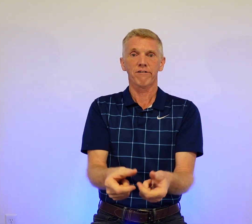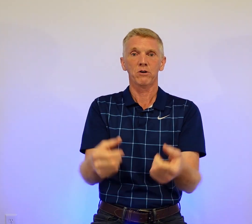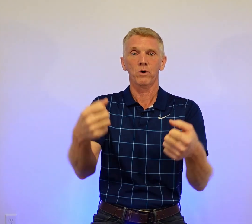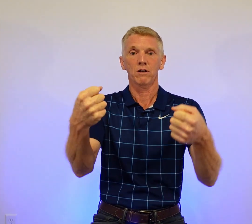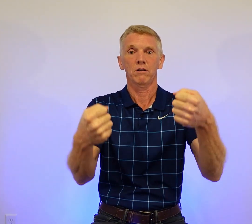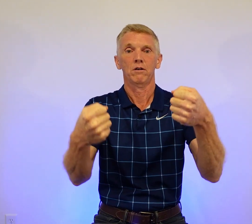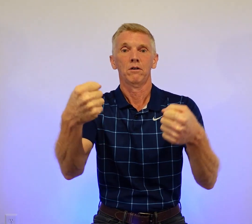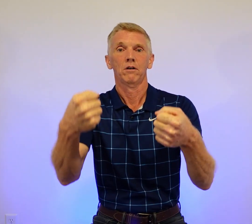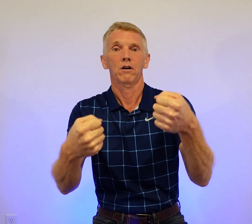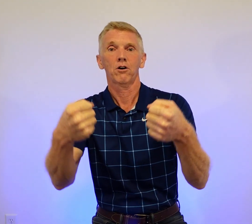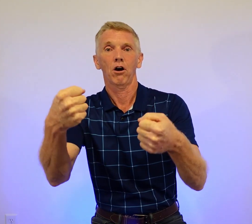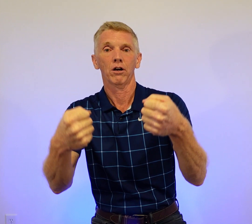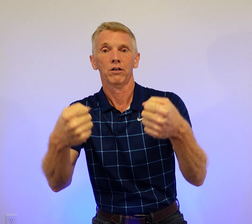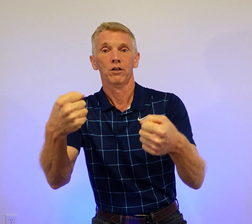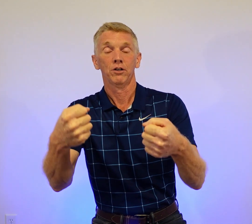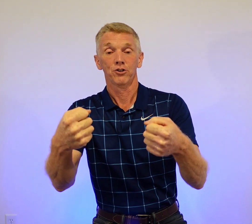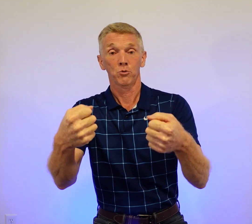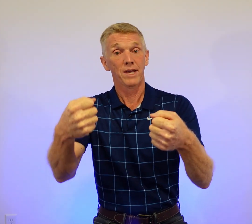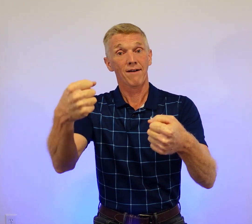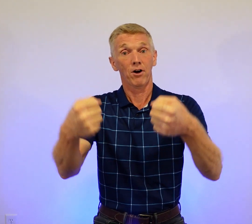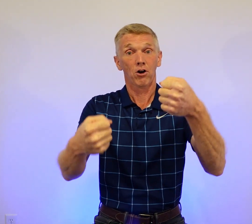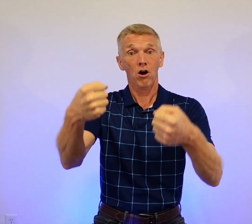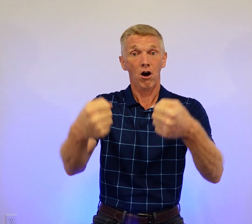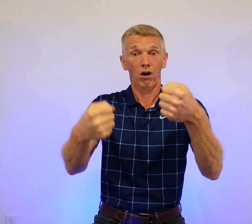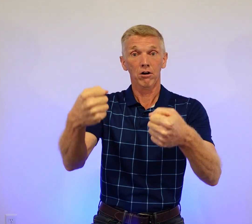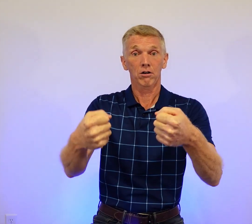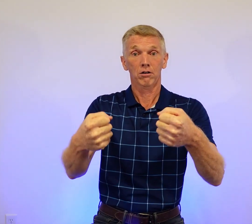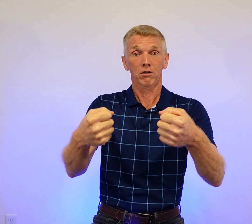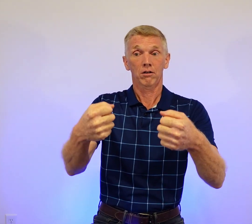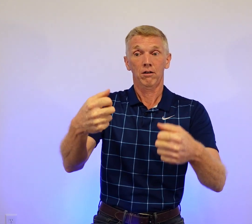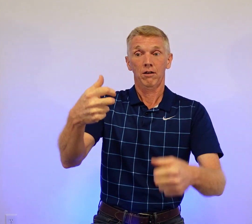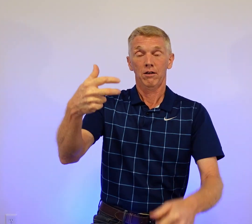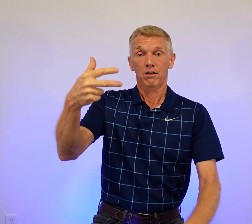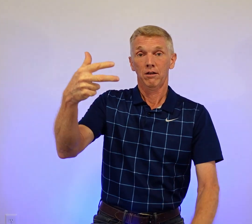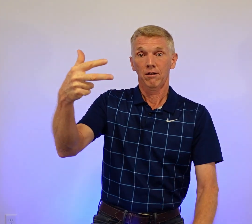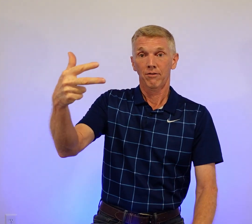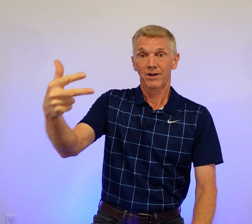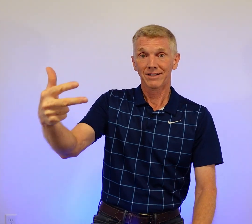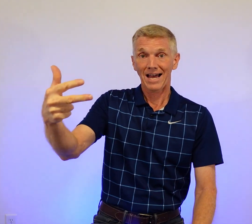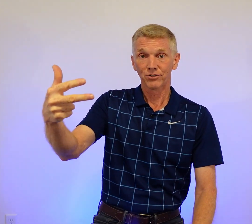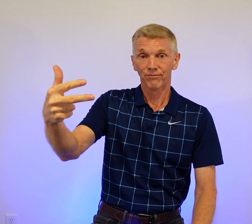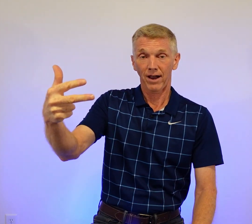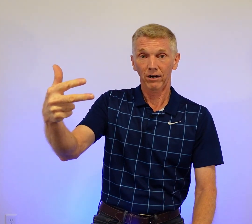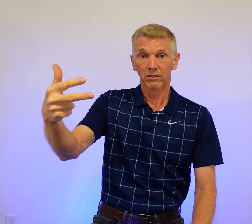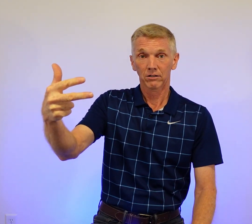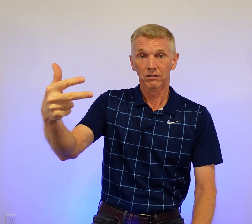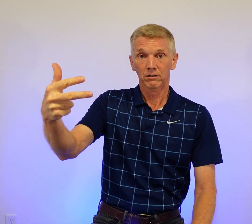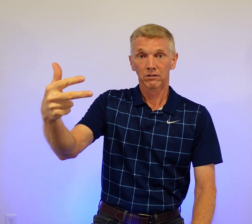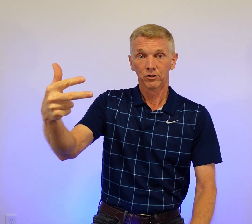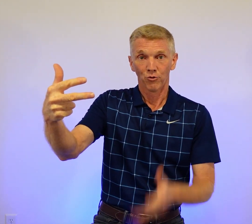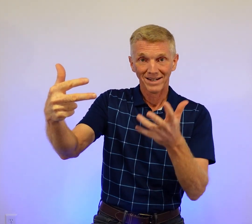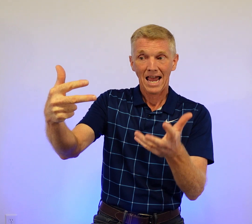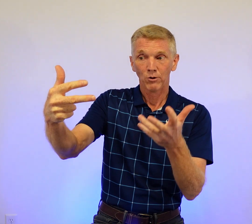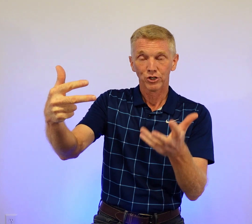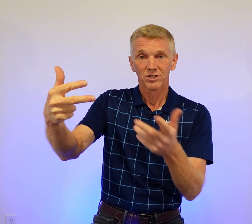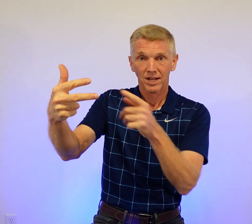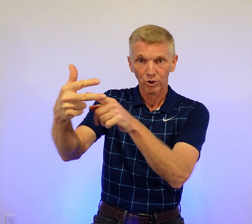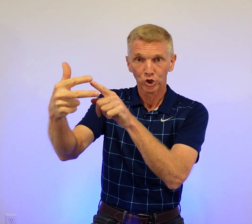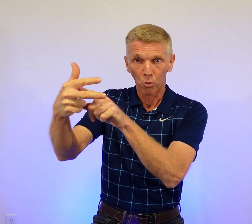steering wheel, a car. So we have a car, the classifier. So the noun just tells you what